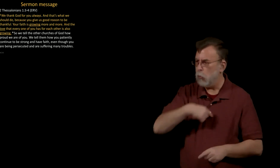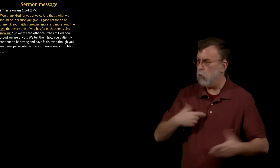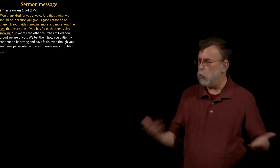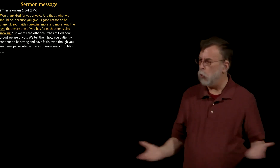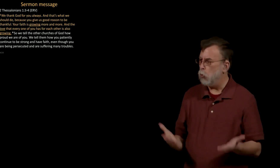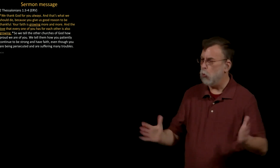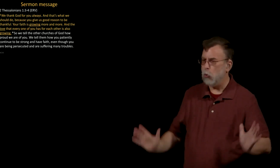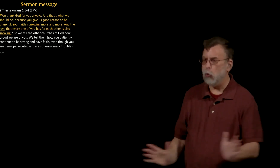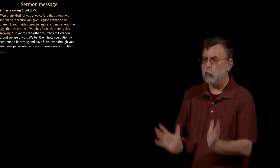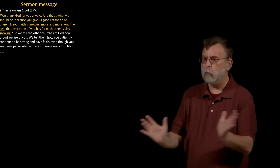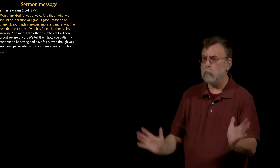being persecuted.